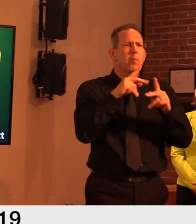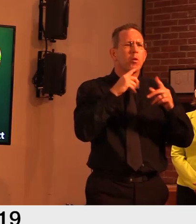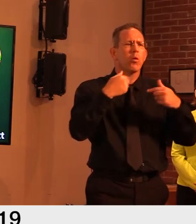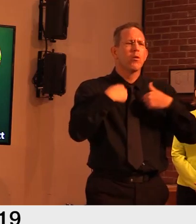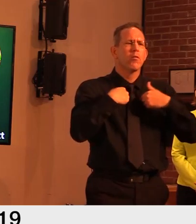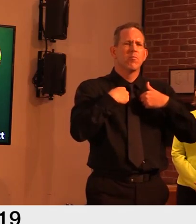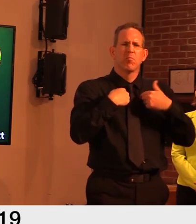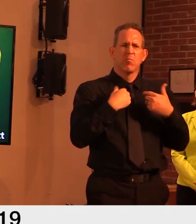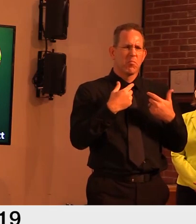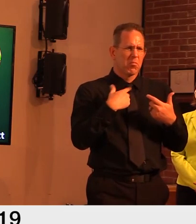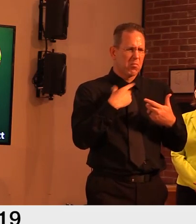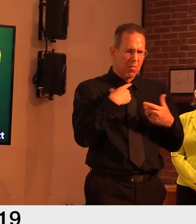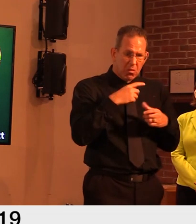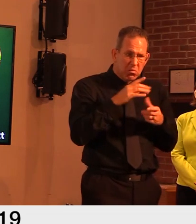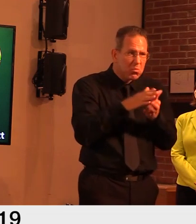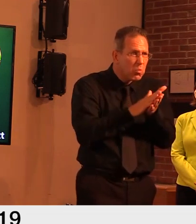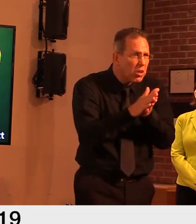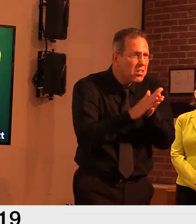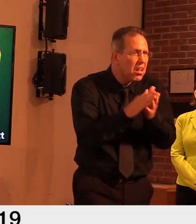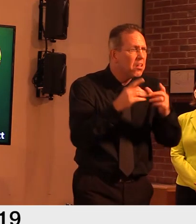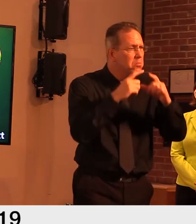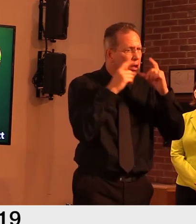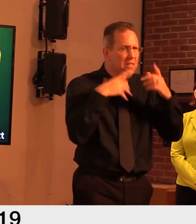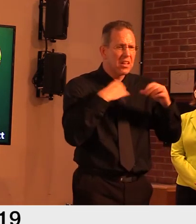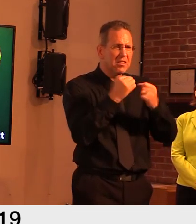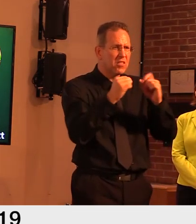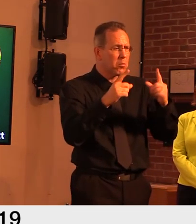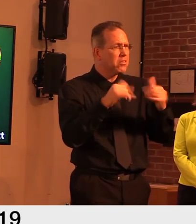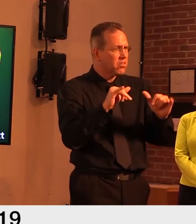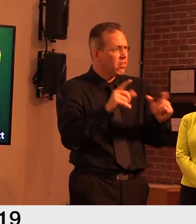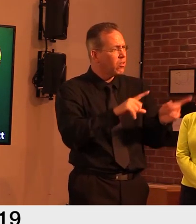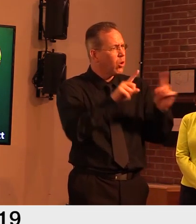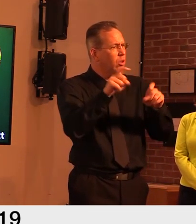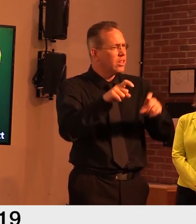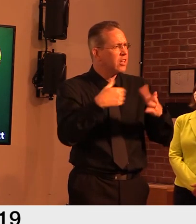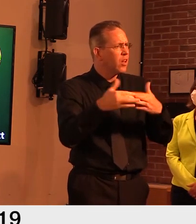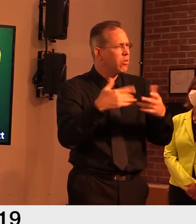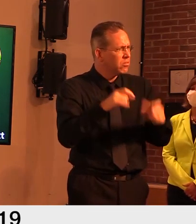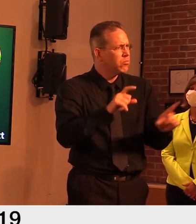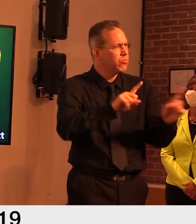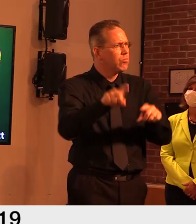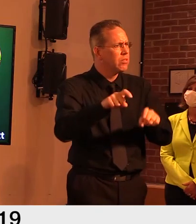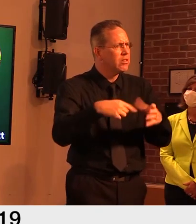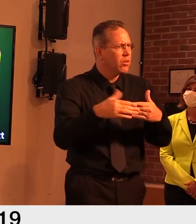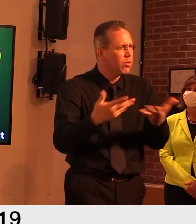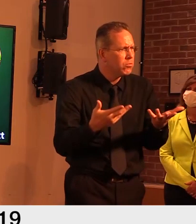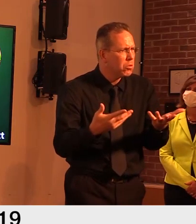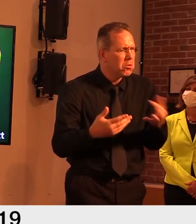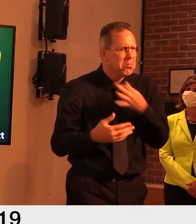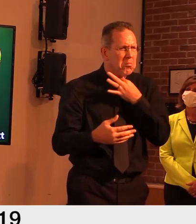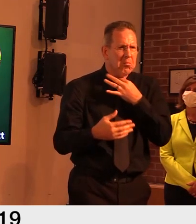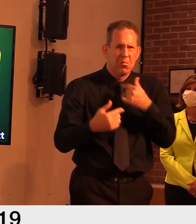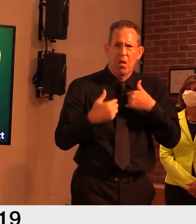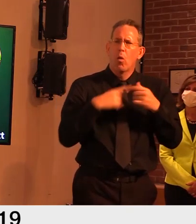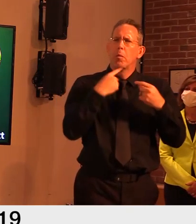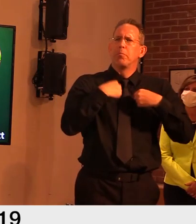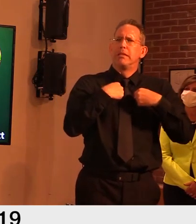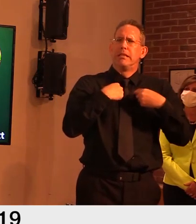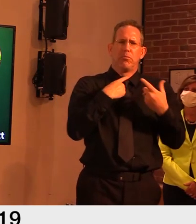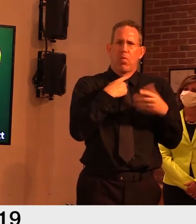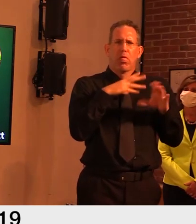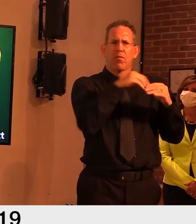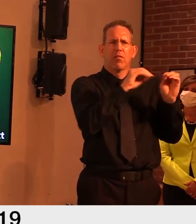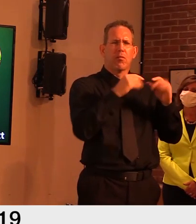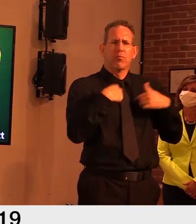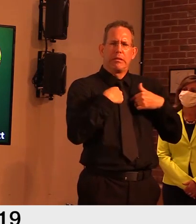since that would only show a snapshot in time, should they be using up a state test when somebody else may need it more?